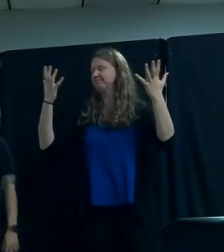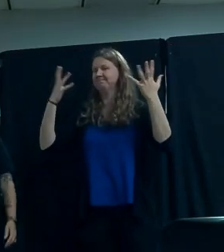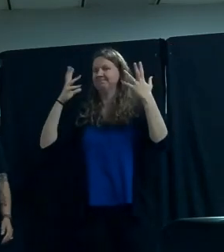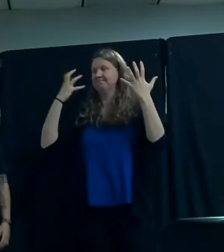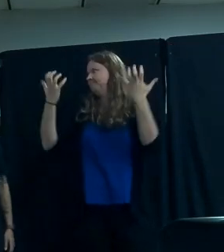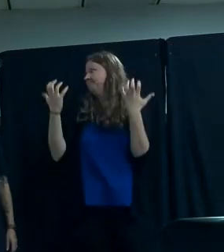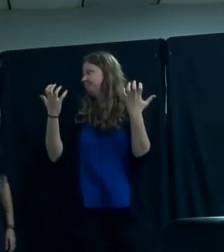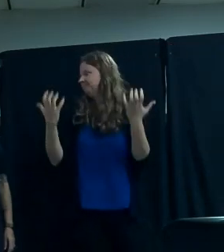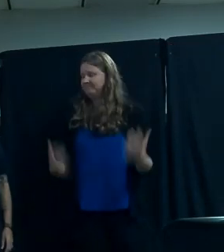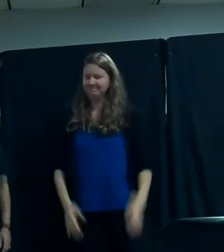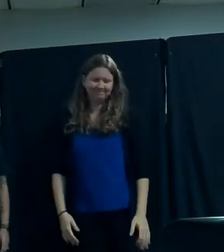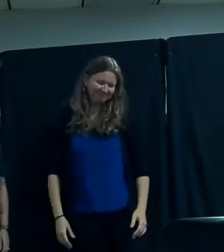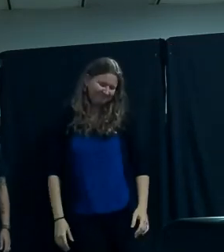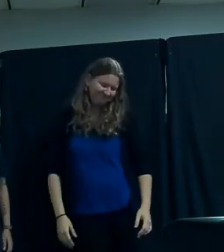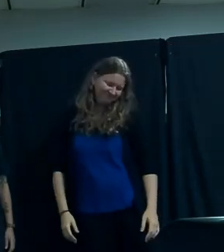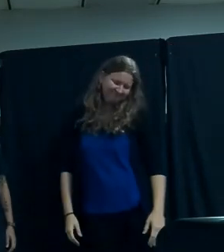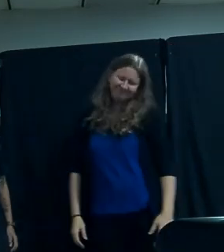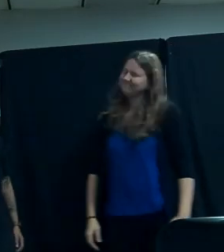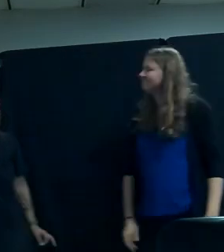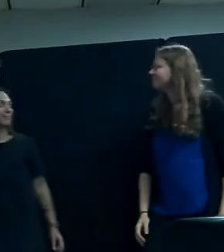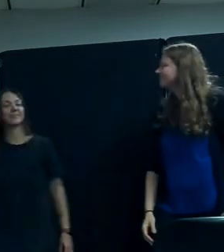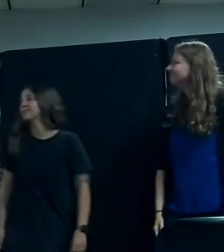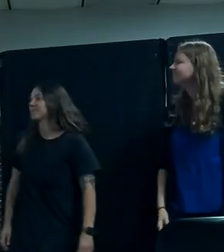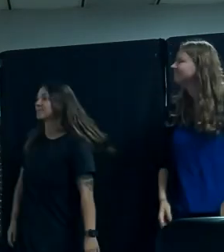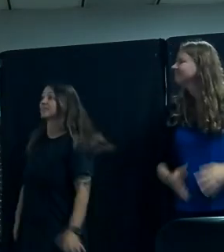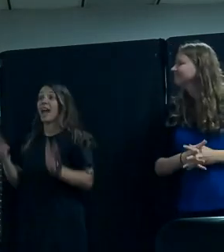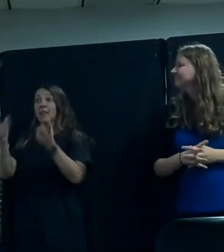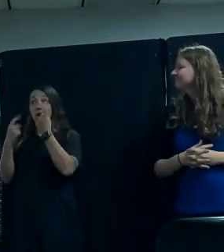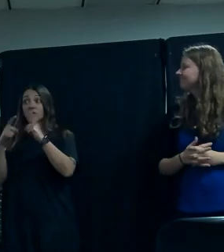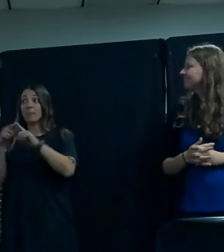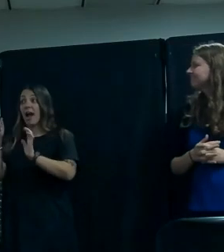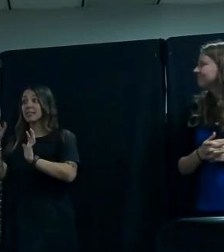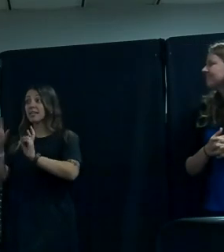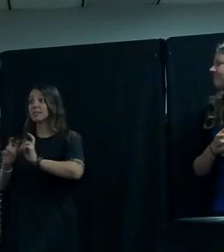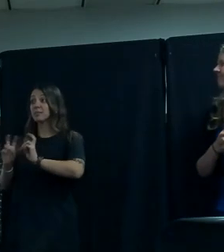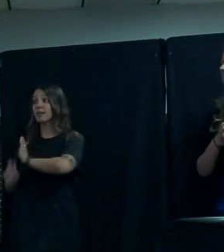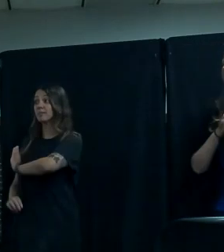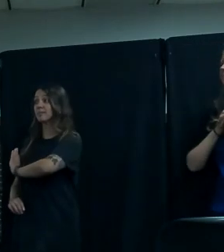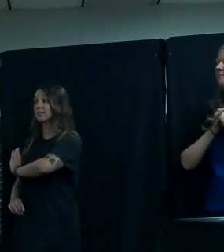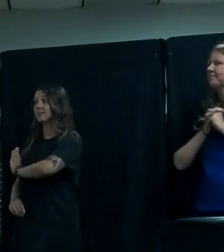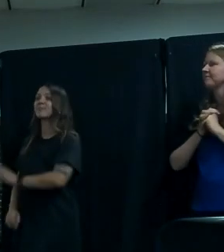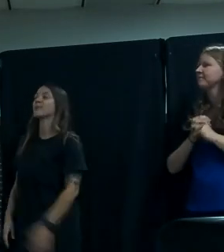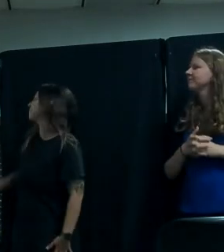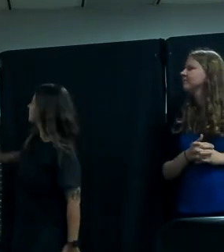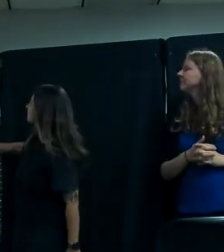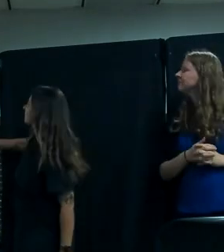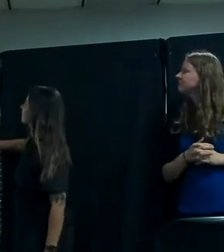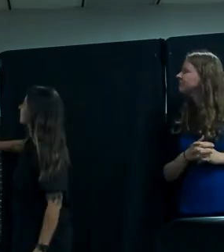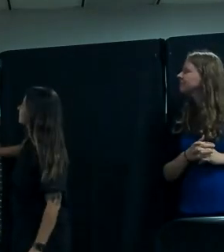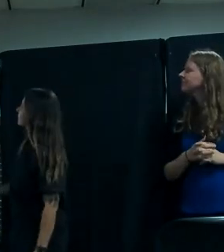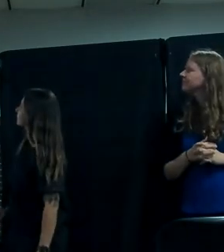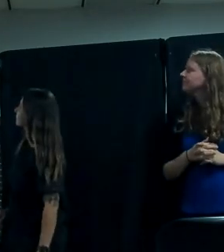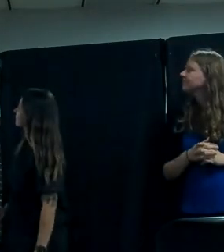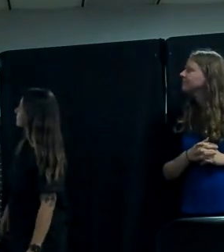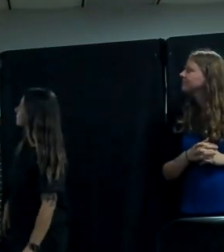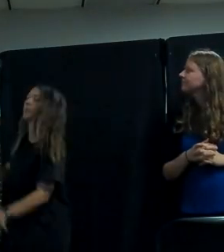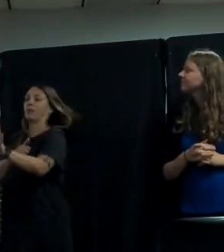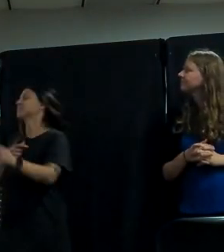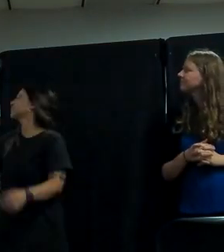specifically needing those 2 Right, ASL that's the goal. specialists. So it is an area of need. Any questions about the ASL assessment